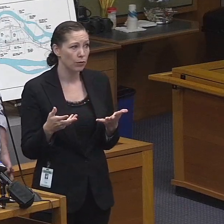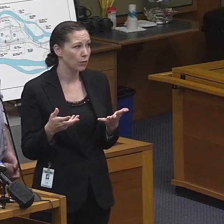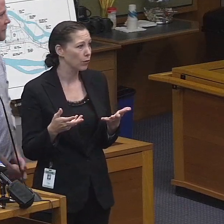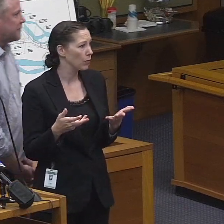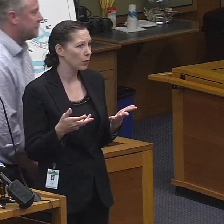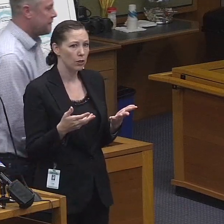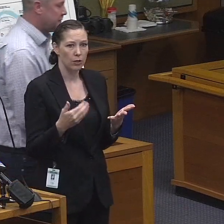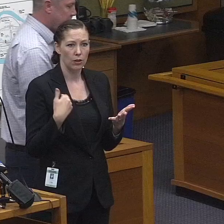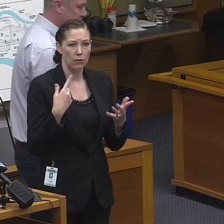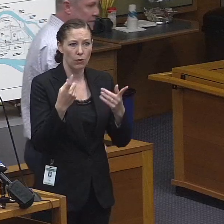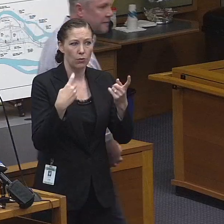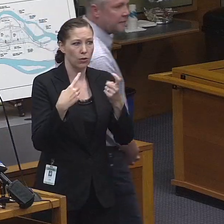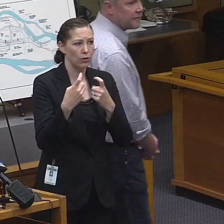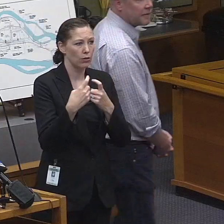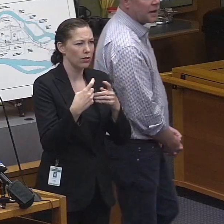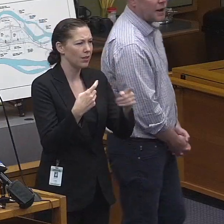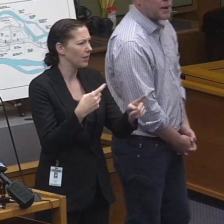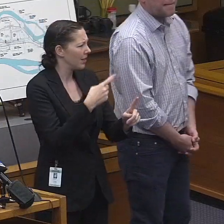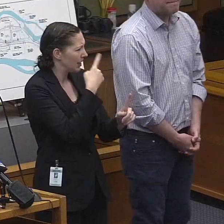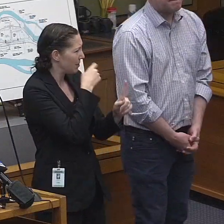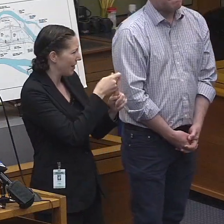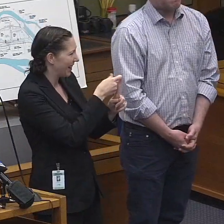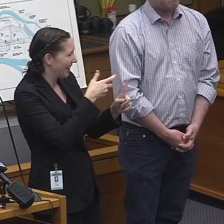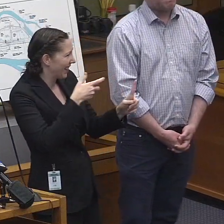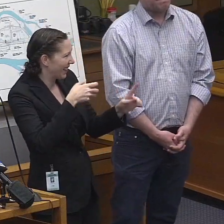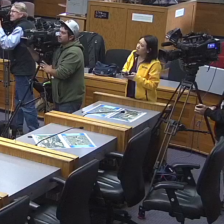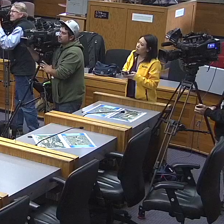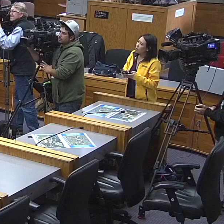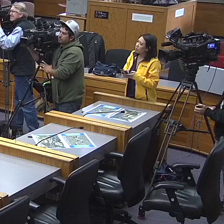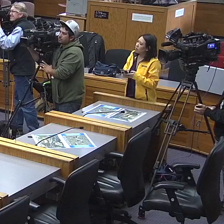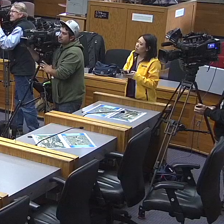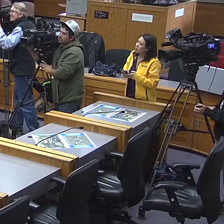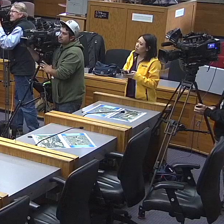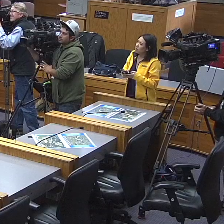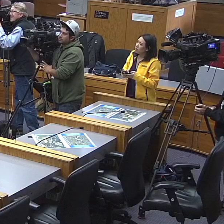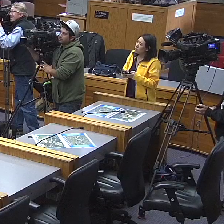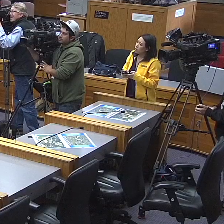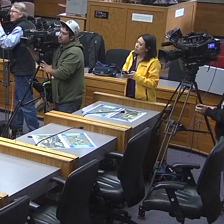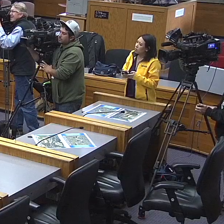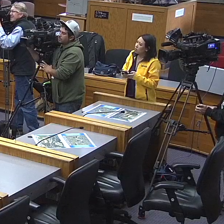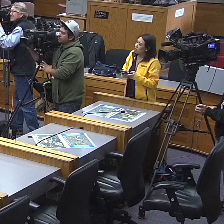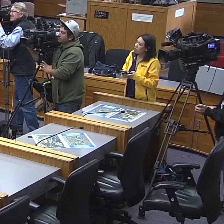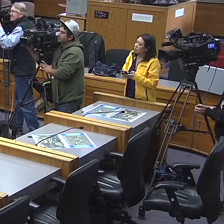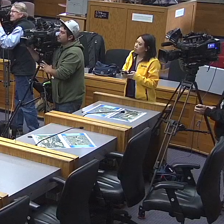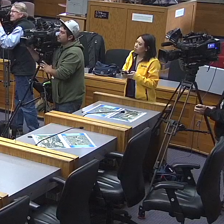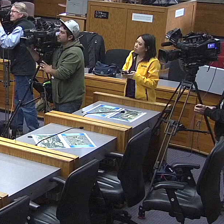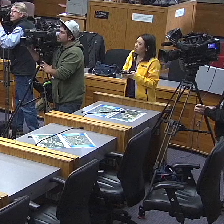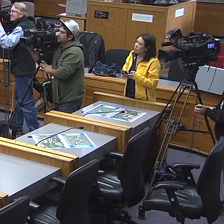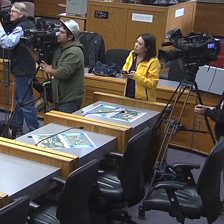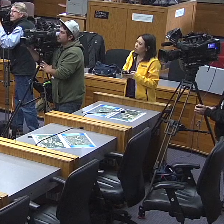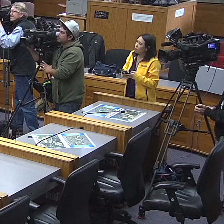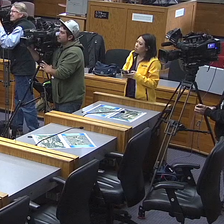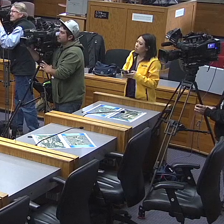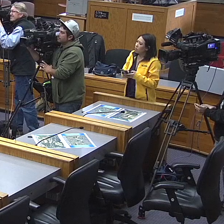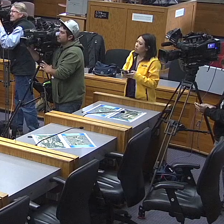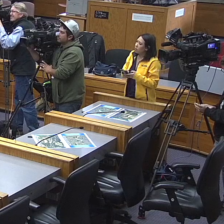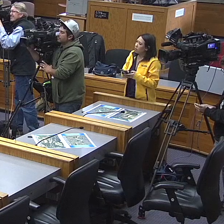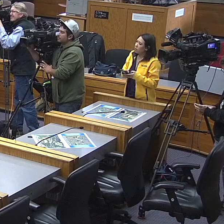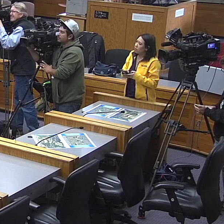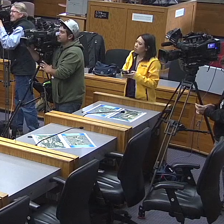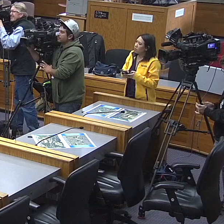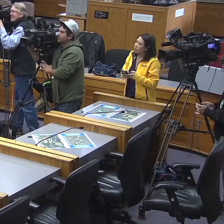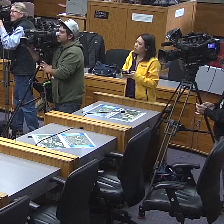Guys, any questions? Can you just explain a little bit of that very, very sort of simply as to what actually is done, as if you're explaining it to your next door